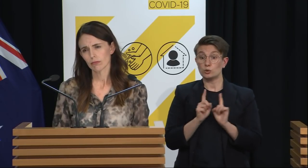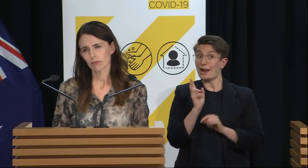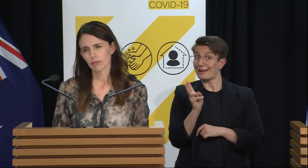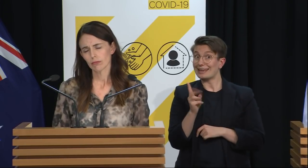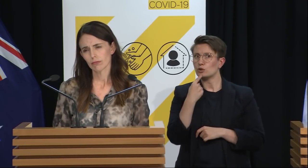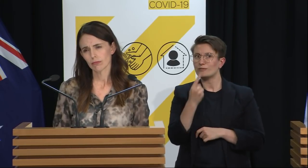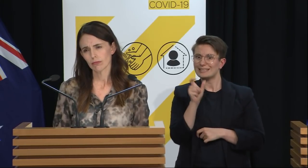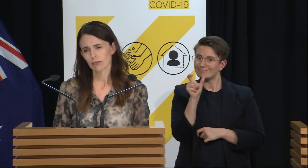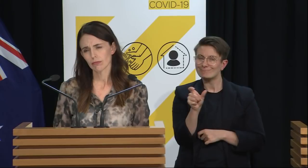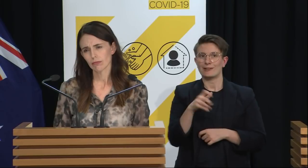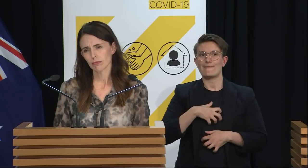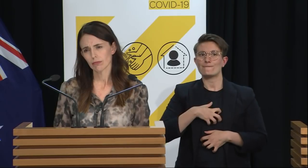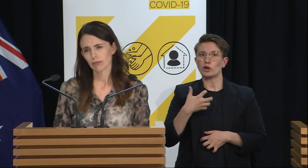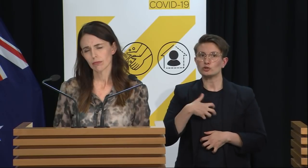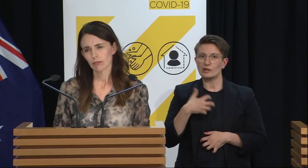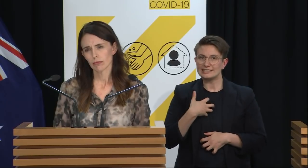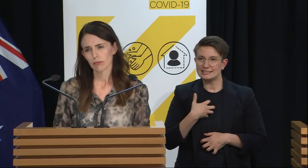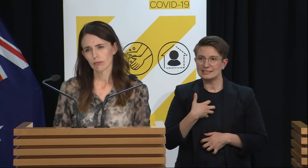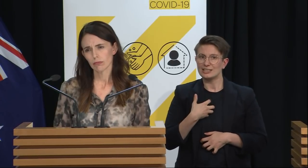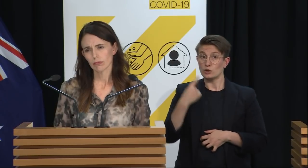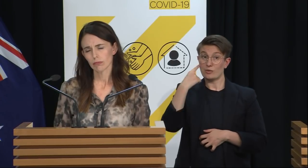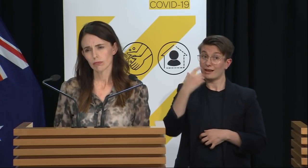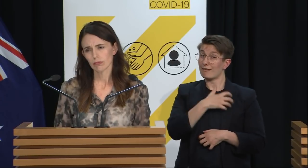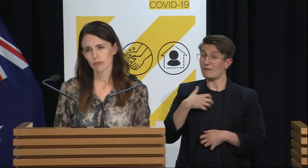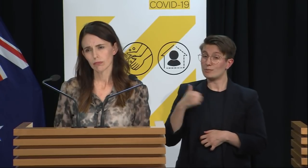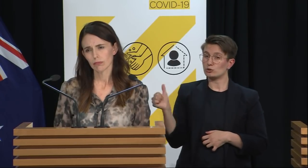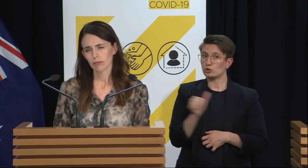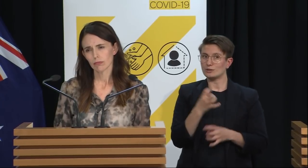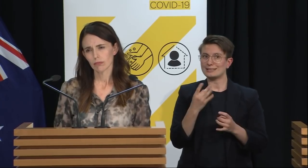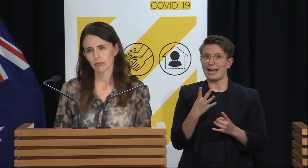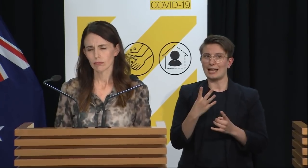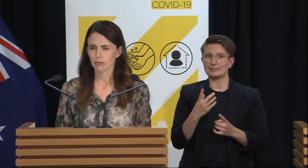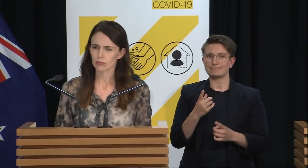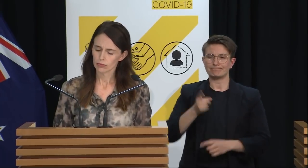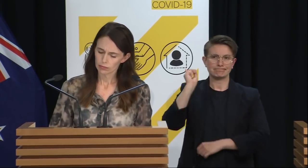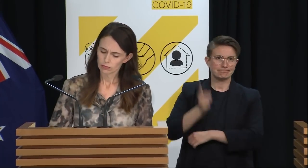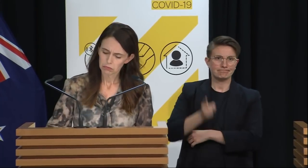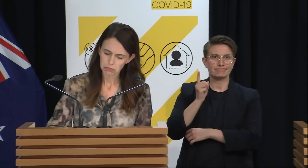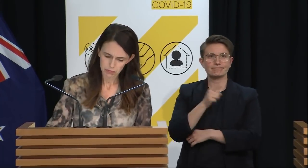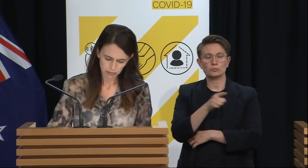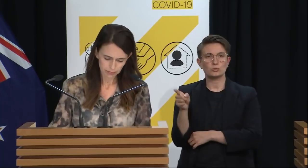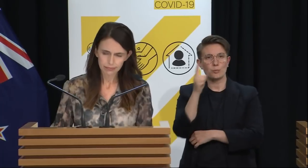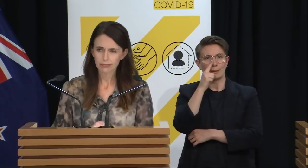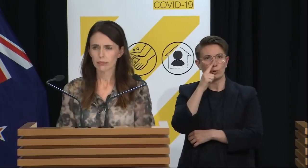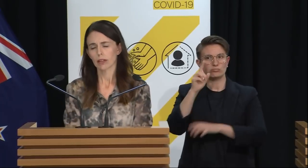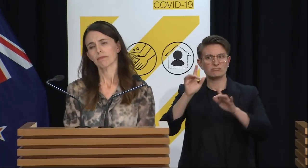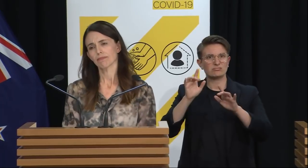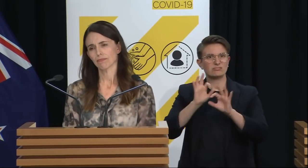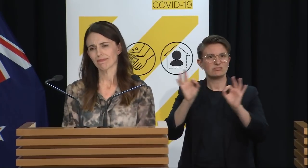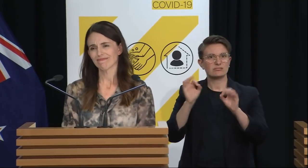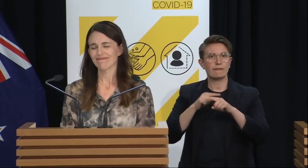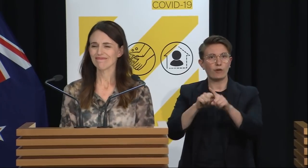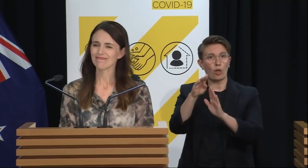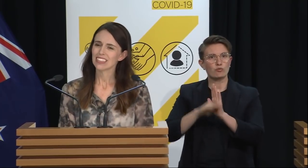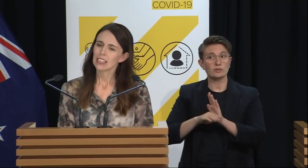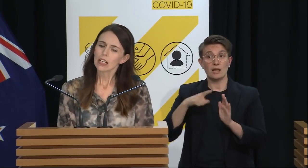frustrated. Is it time for the government to really start cracking down on people that are not following the rules? Because essentially, in your own words, they're putting the